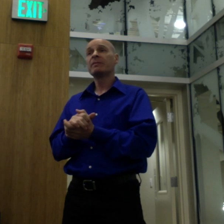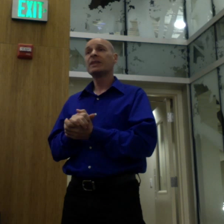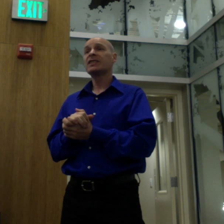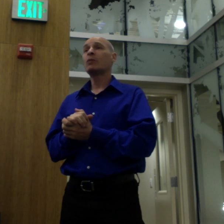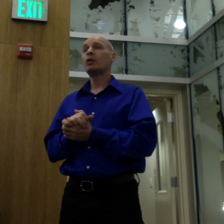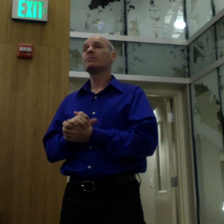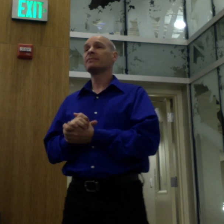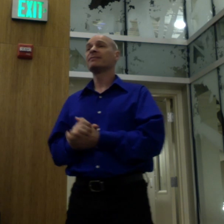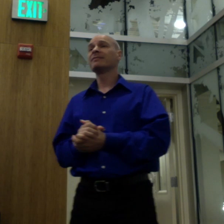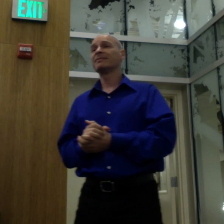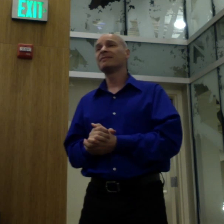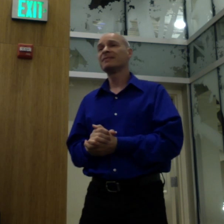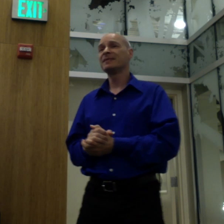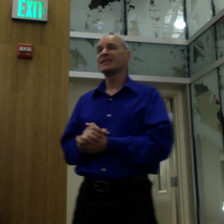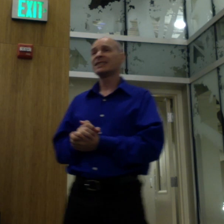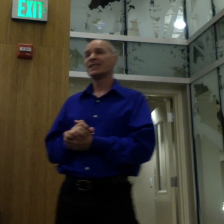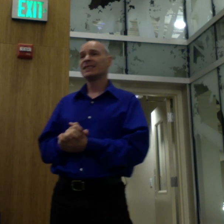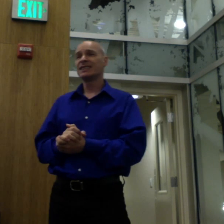Kind of. Somewhat.